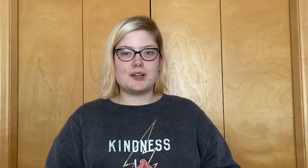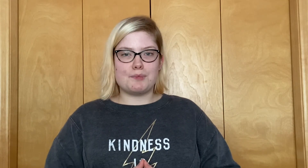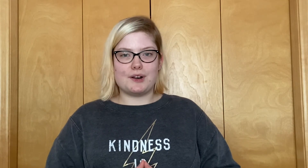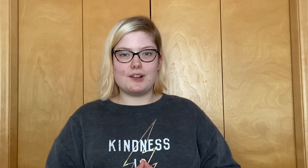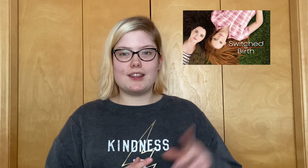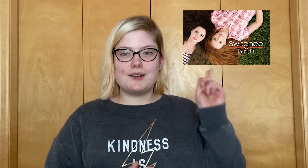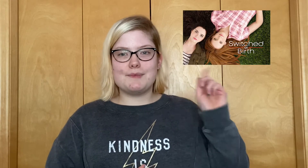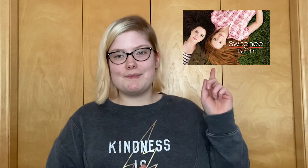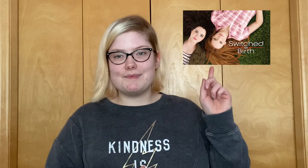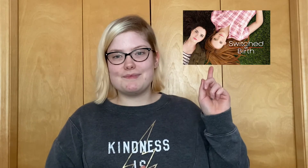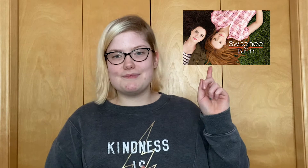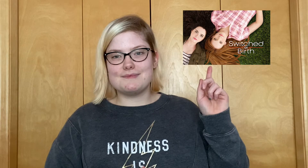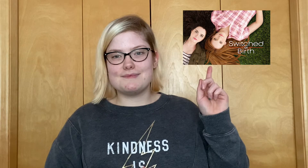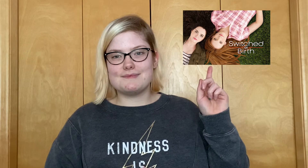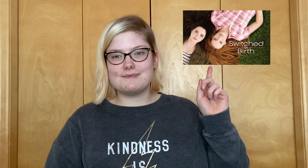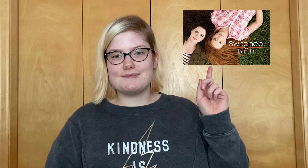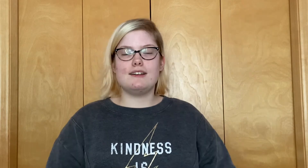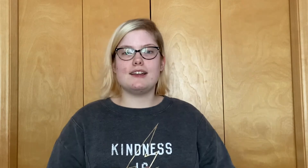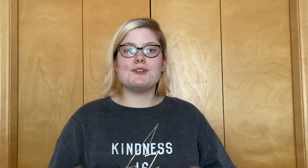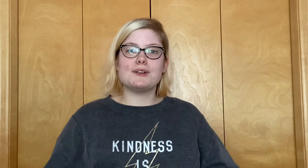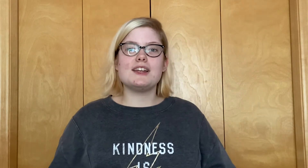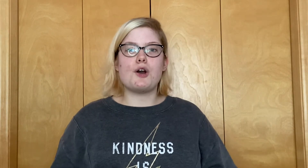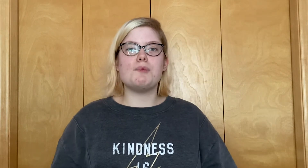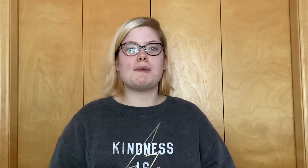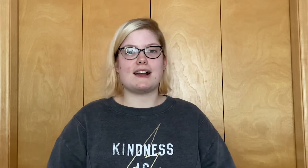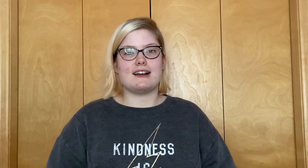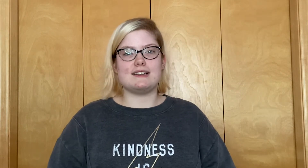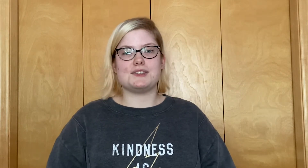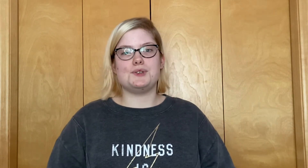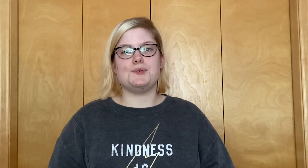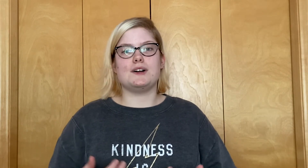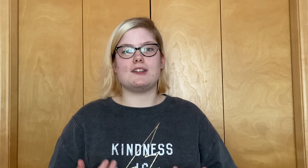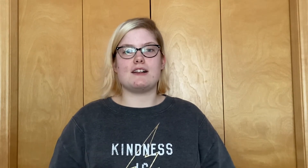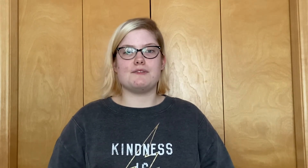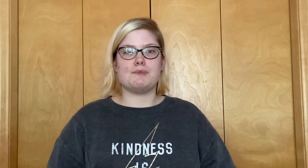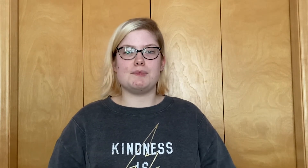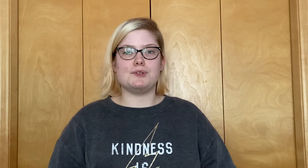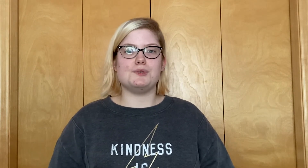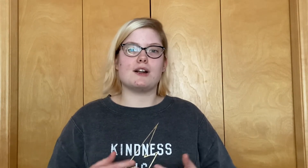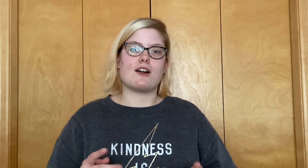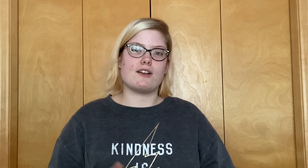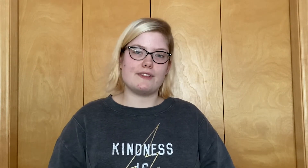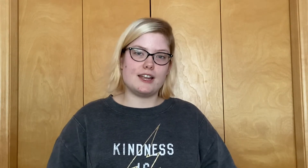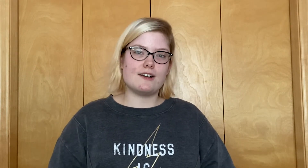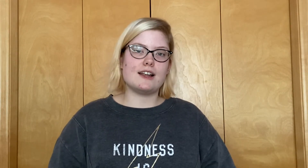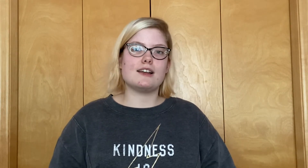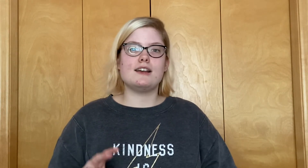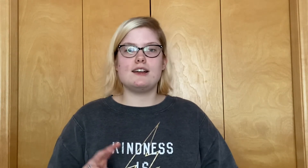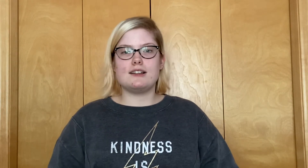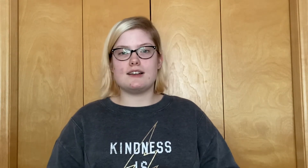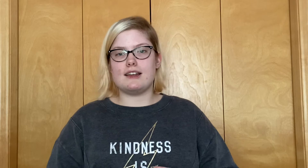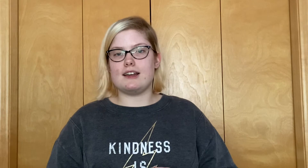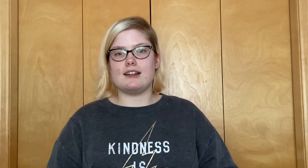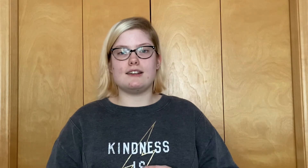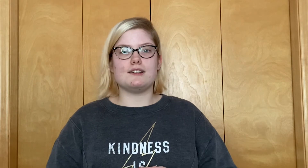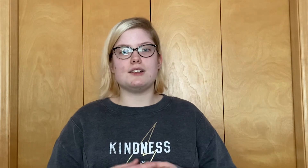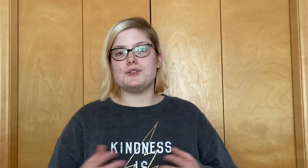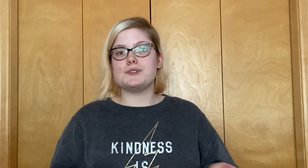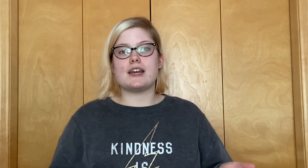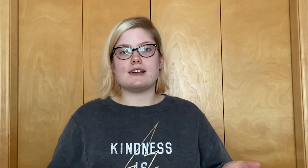Birth. It really opened my eyes to a lot of people who are hard of hearing and use ASL